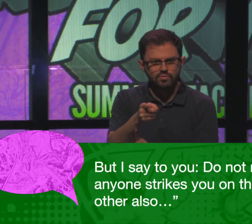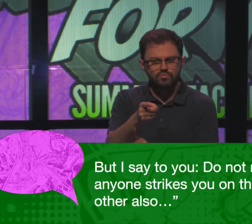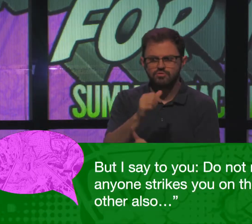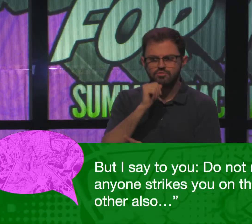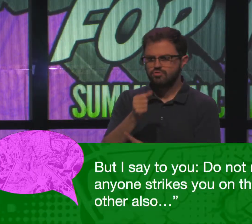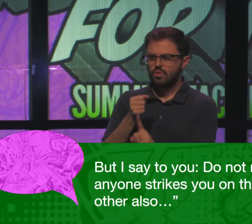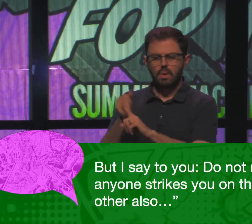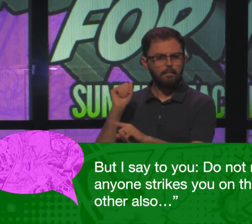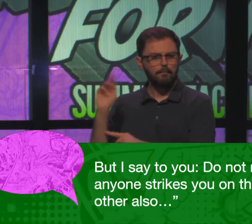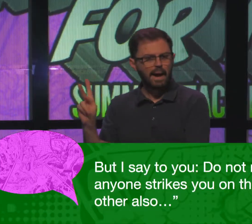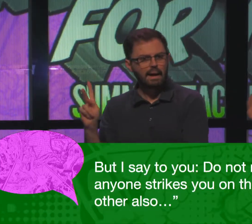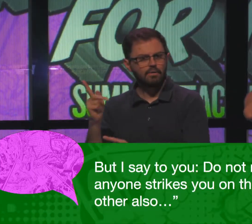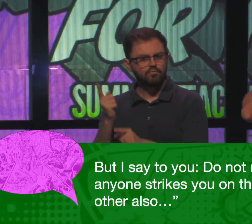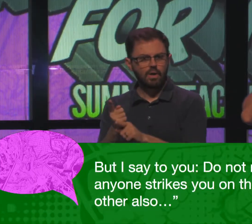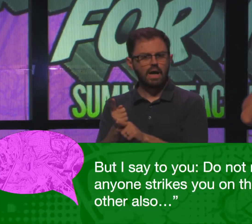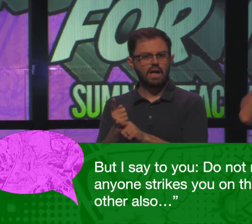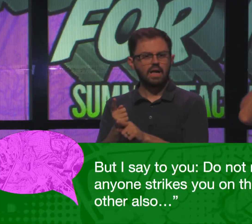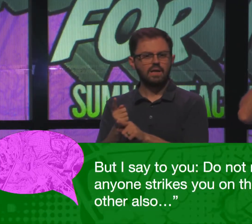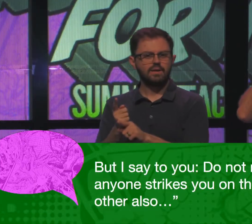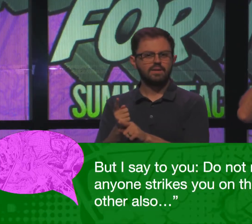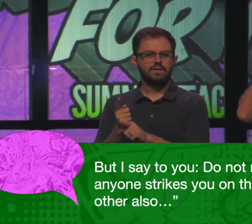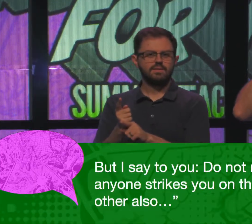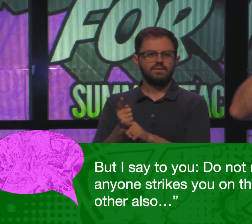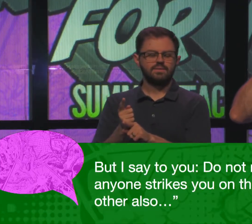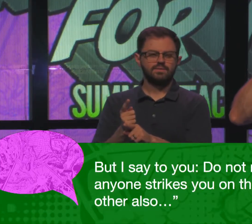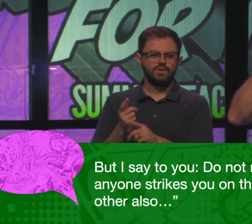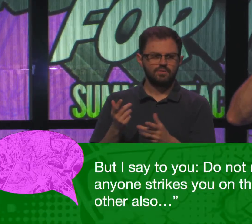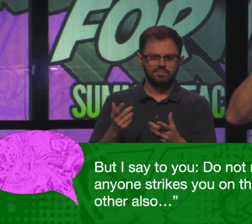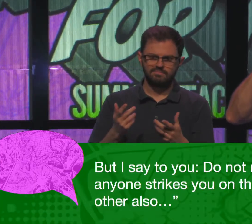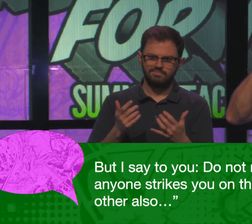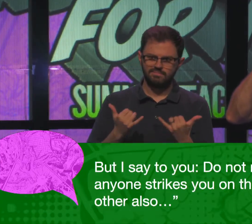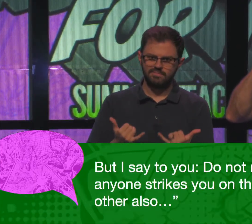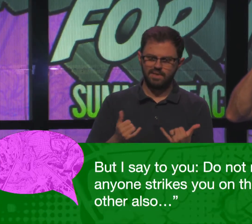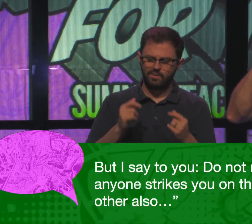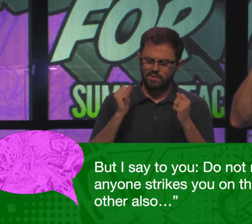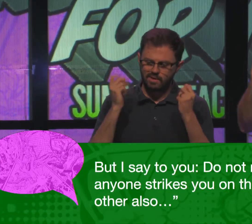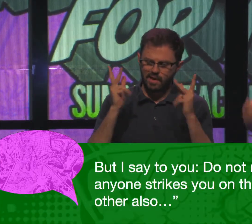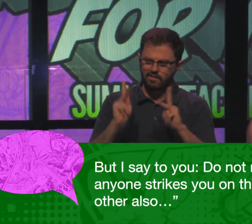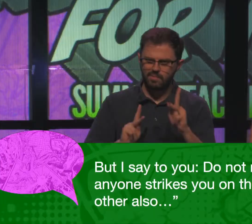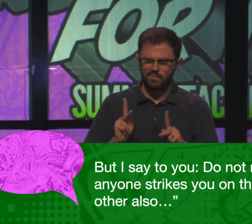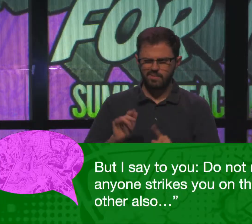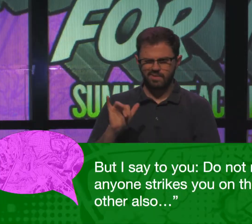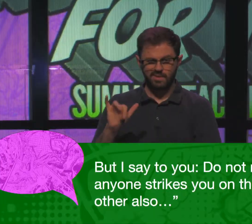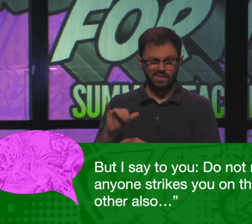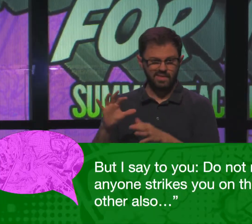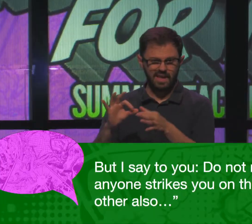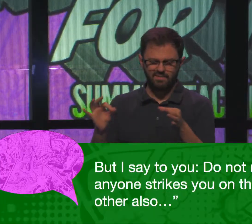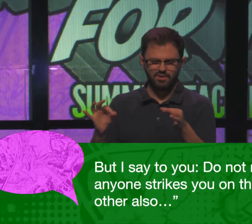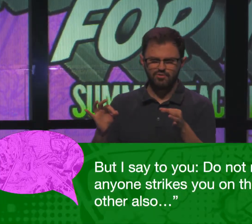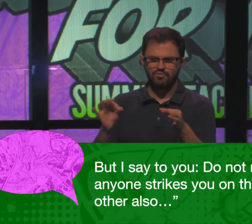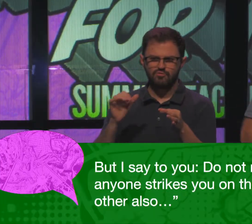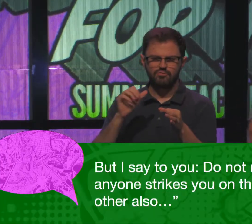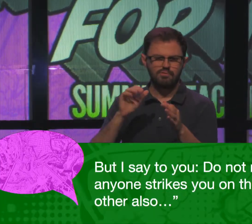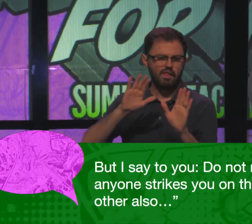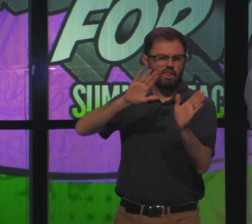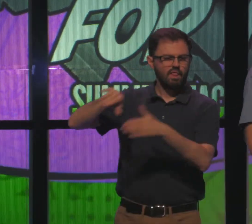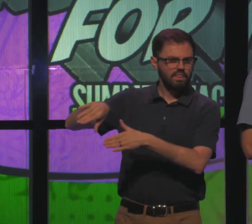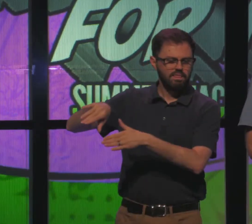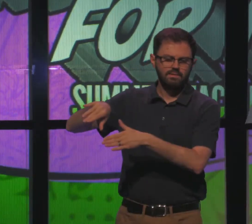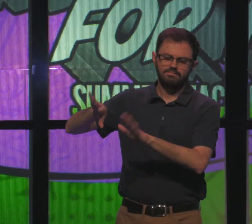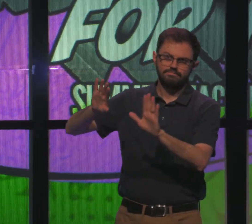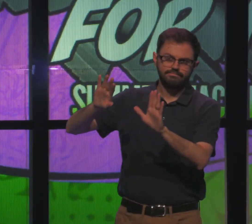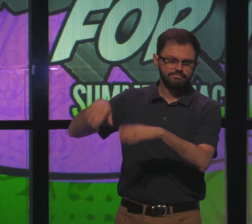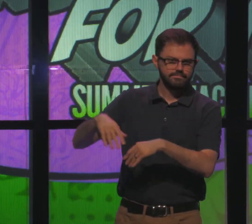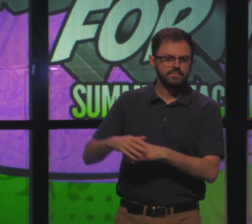I'm not even going to go into who doesn't like that verse these days, but it's all right. 6